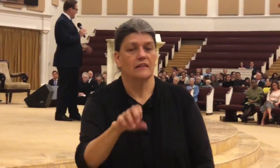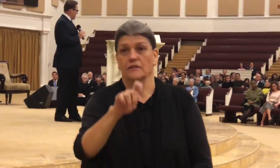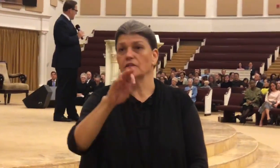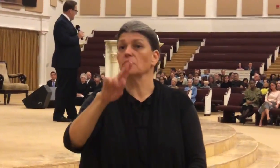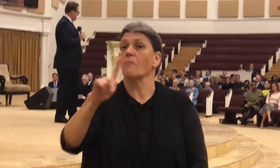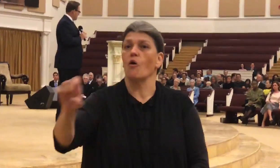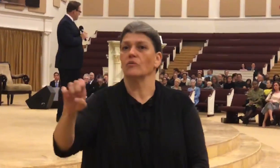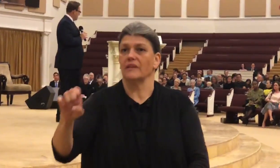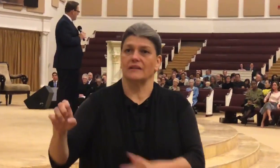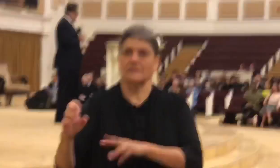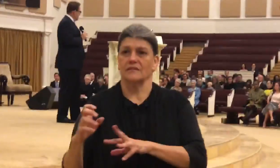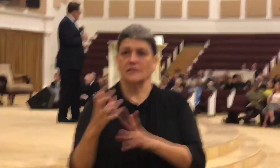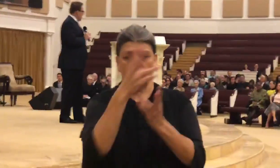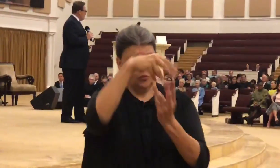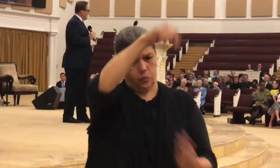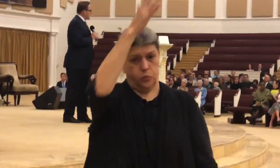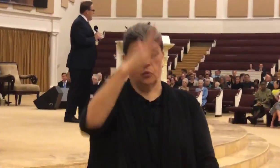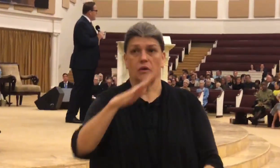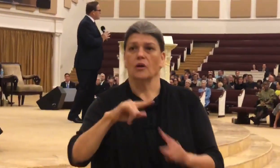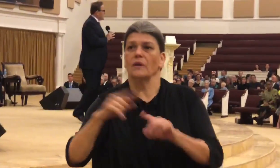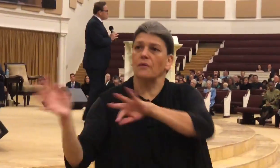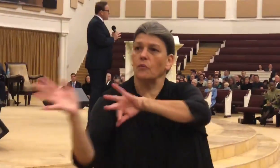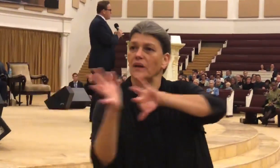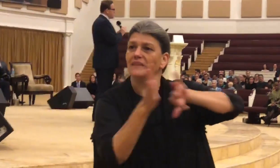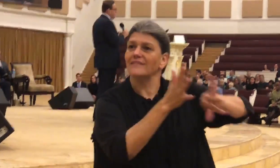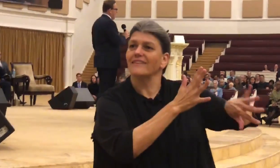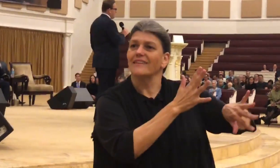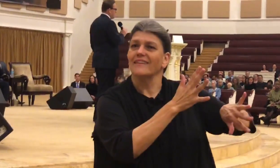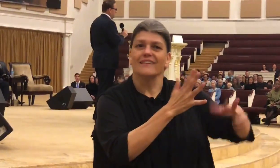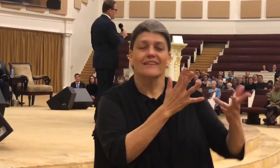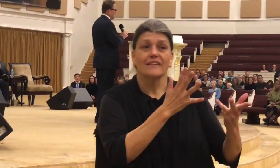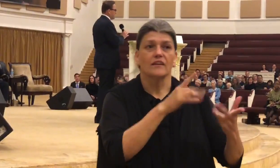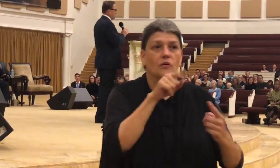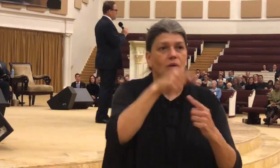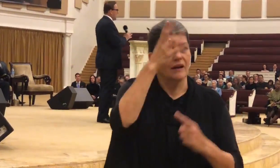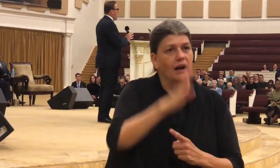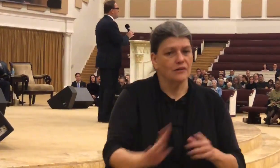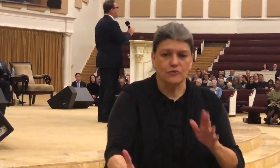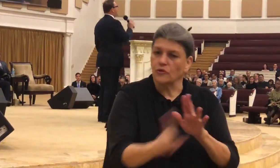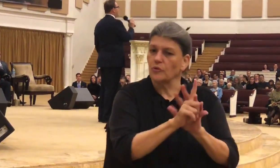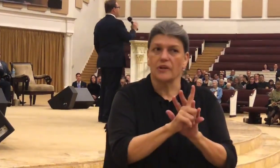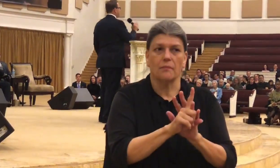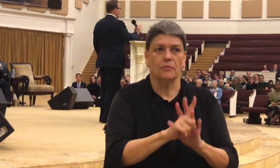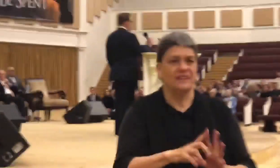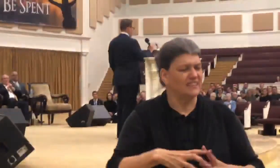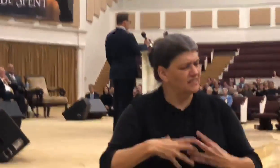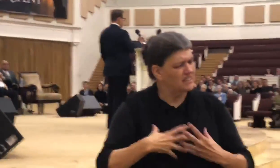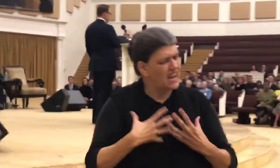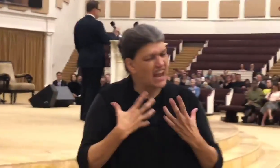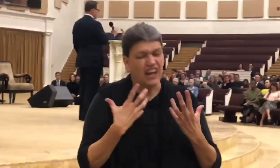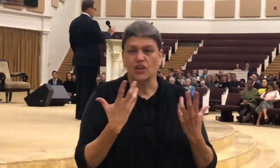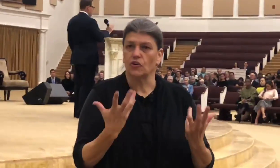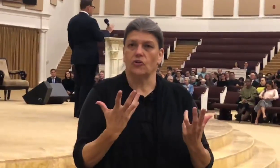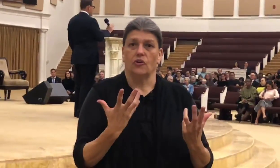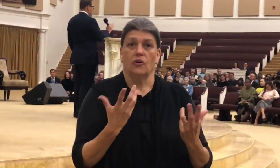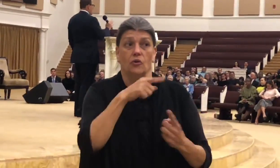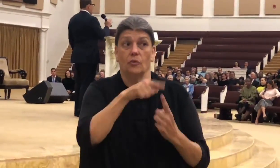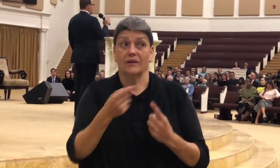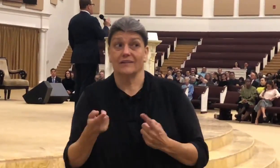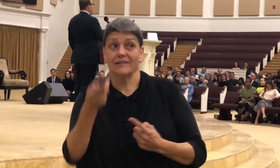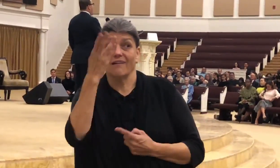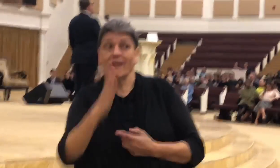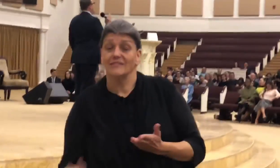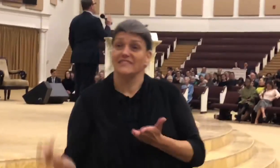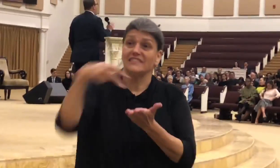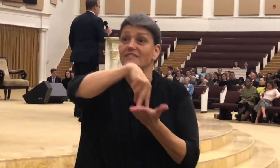is attacking your life. When God comes with his fiery indignation, when God gets up,